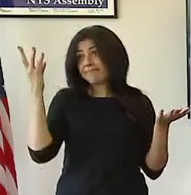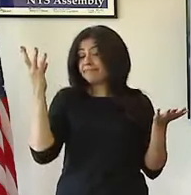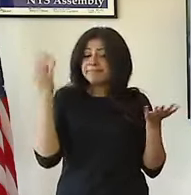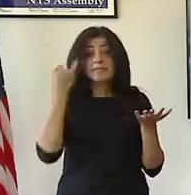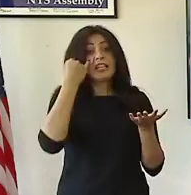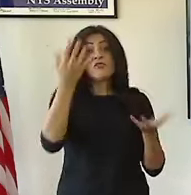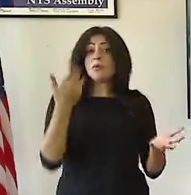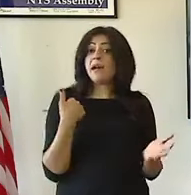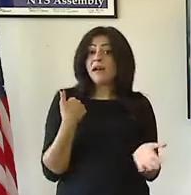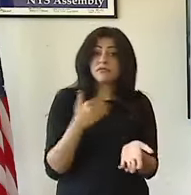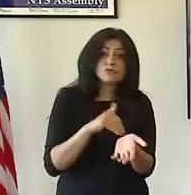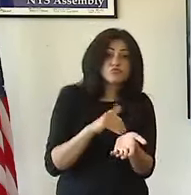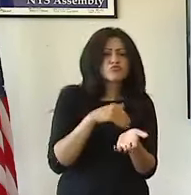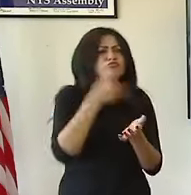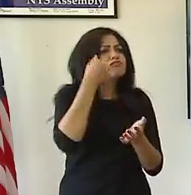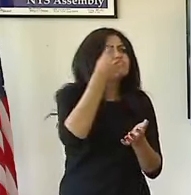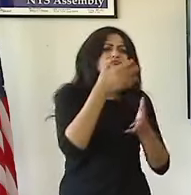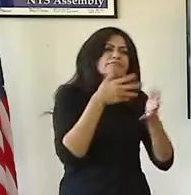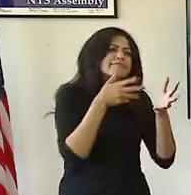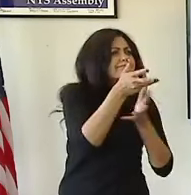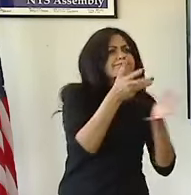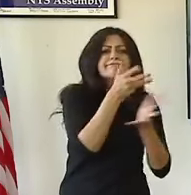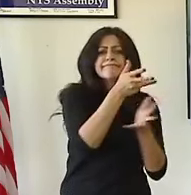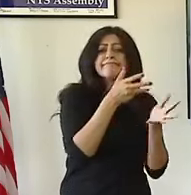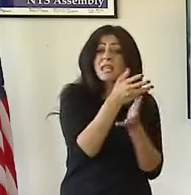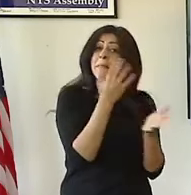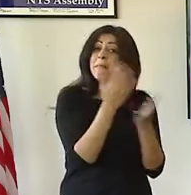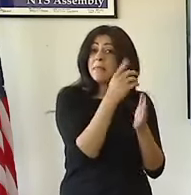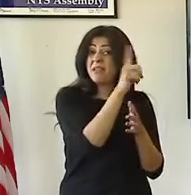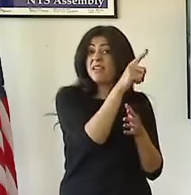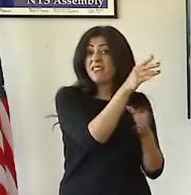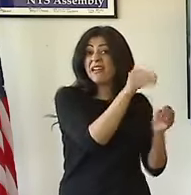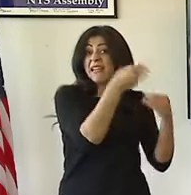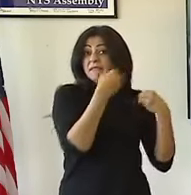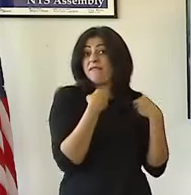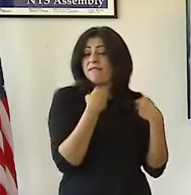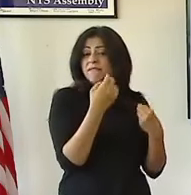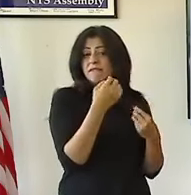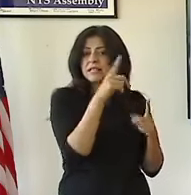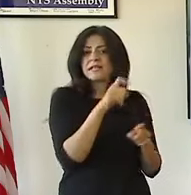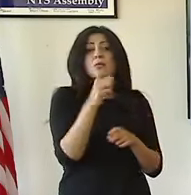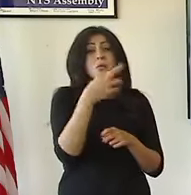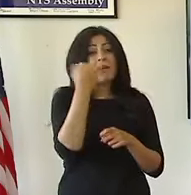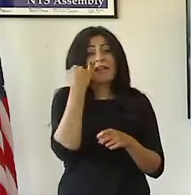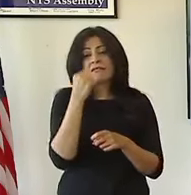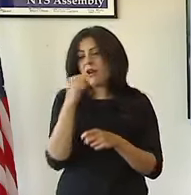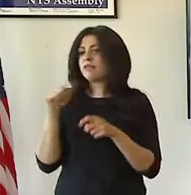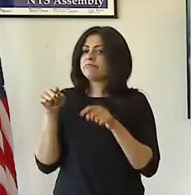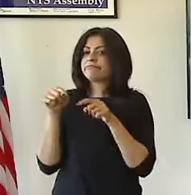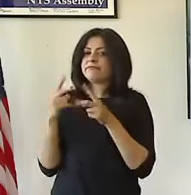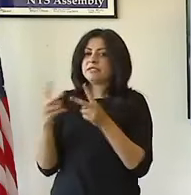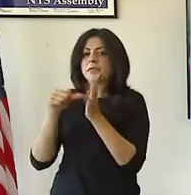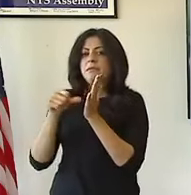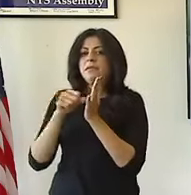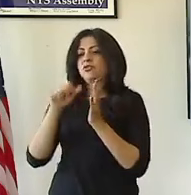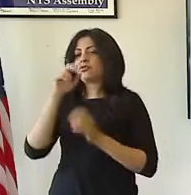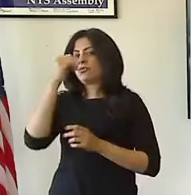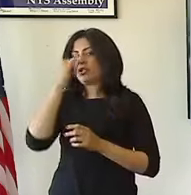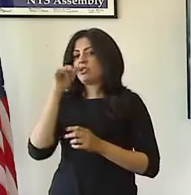do have a physician and you want to call and check in, they may be able to administer that test. Otherwise, if you visit duchessny.gov